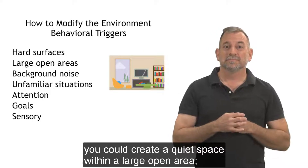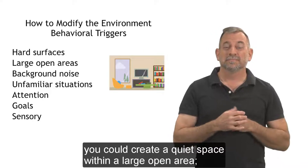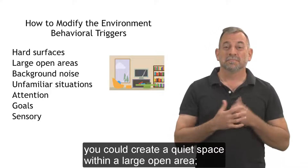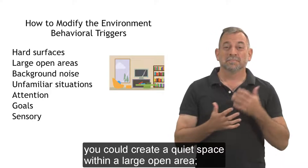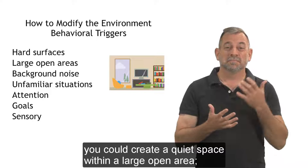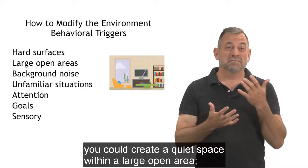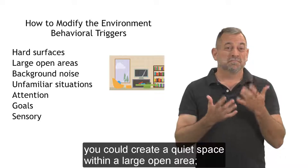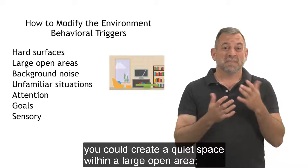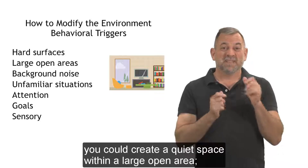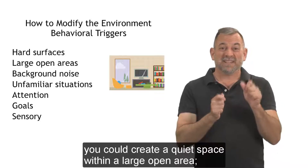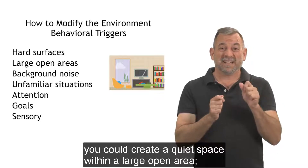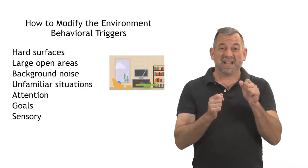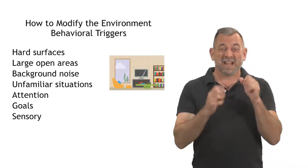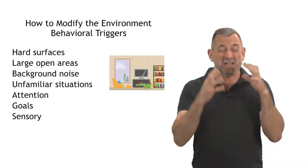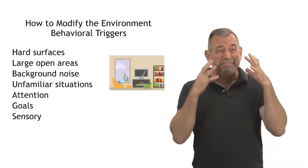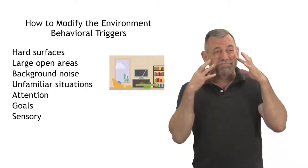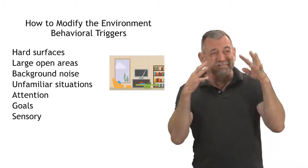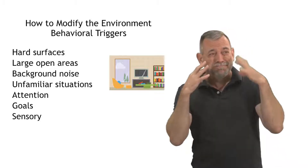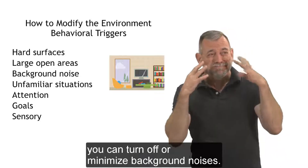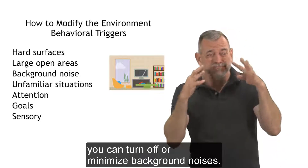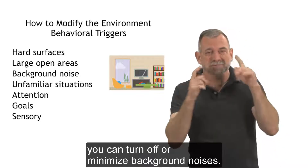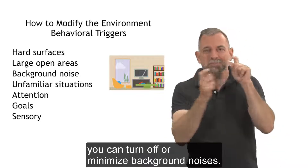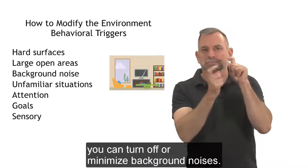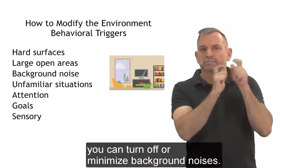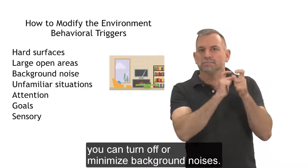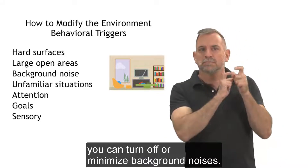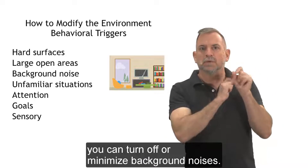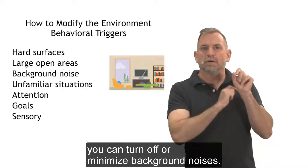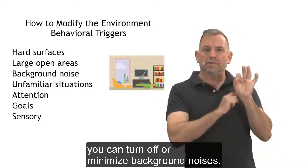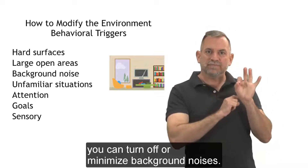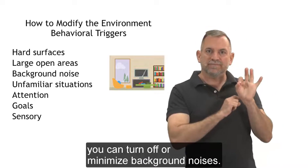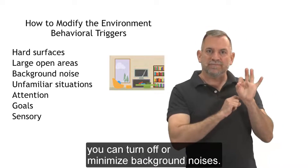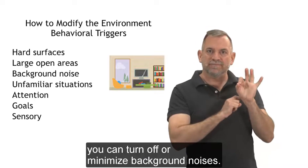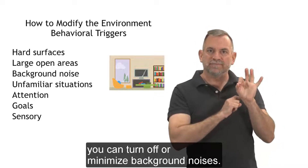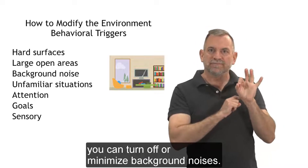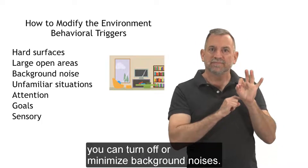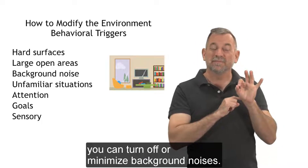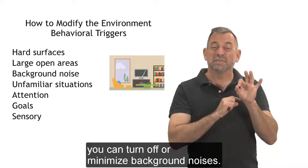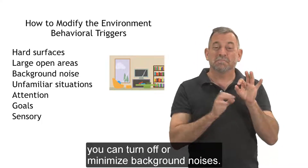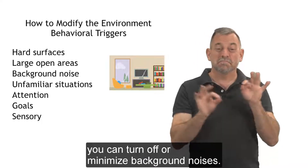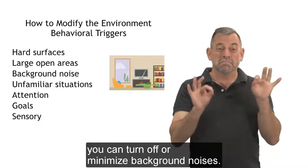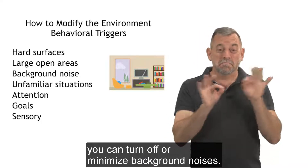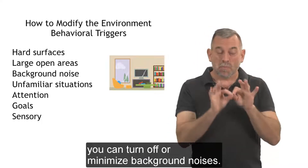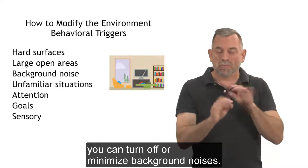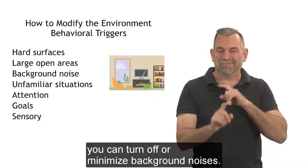open area. You can turn off or minimize background noises.